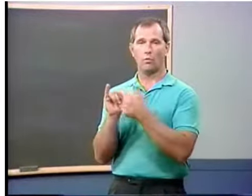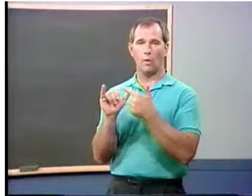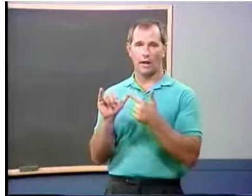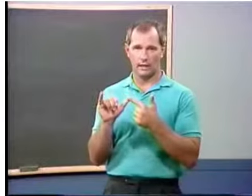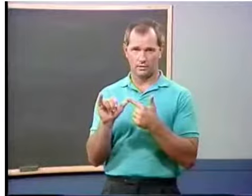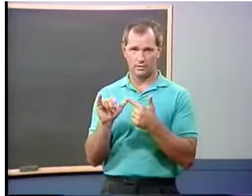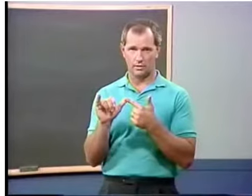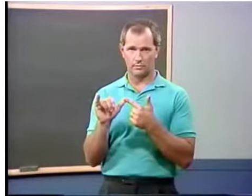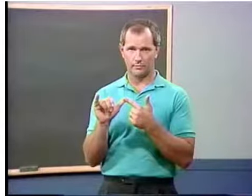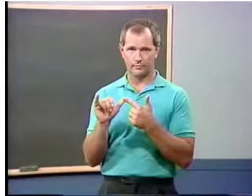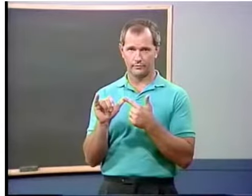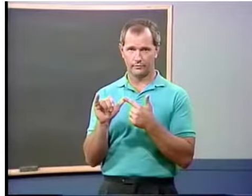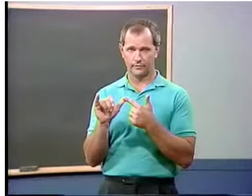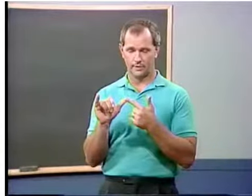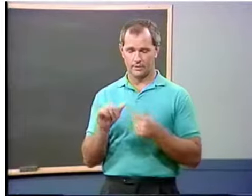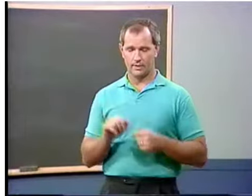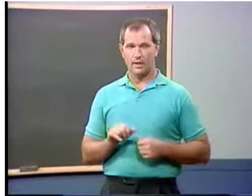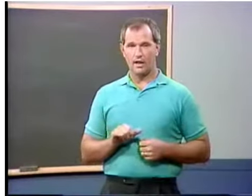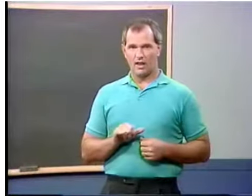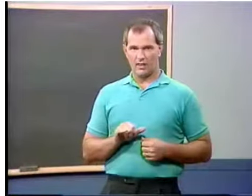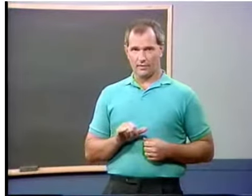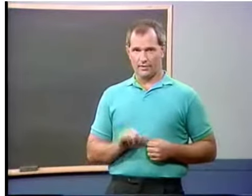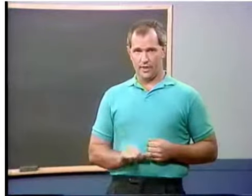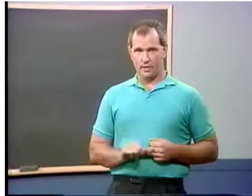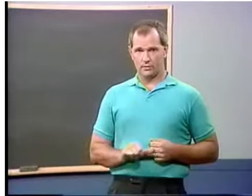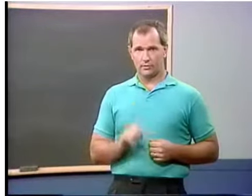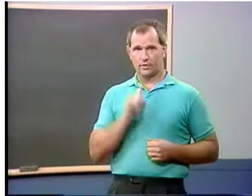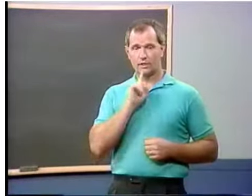So they're going to use the same hand shape if you're signing this and that.